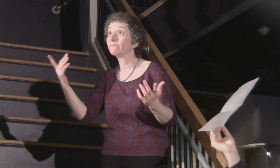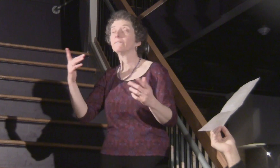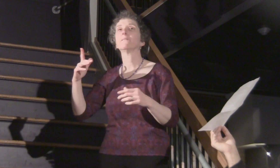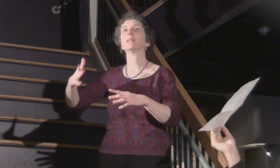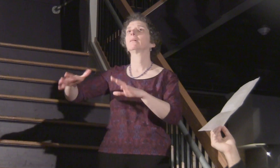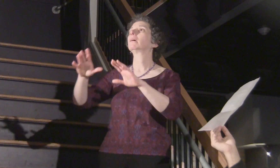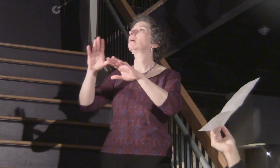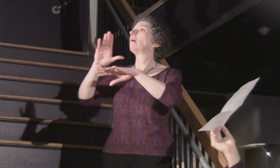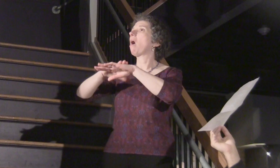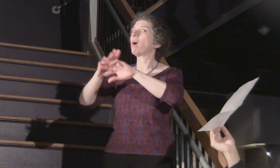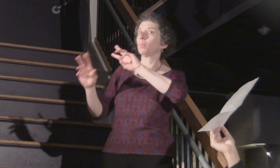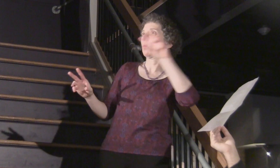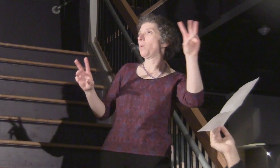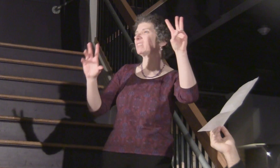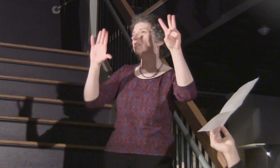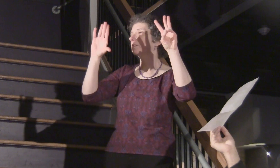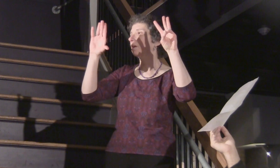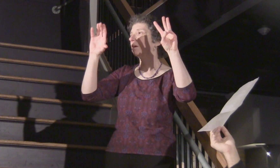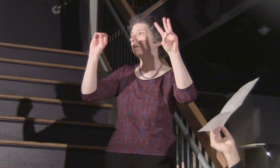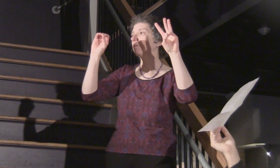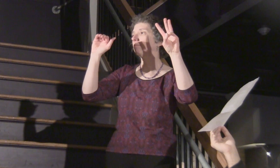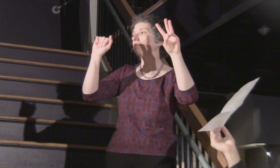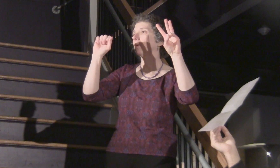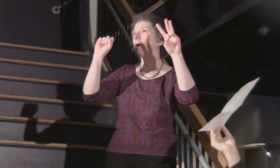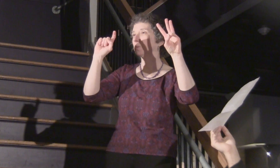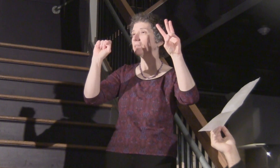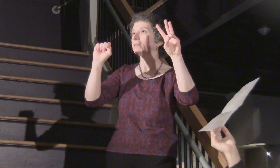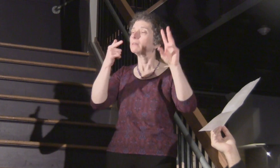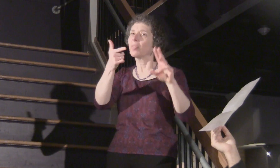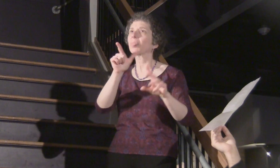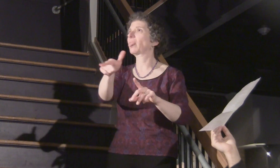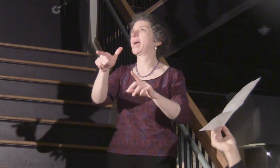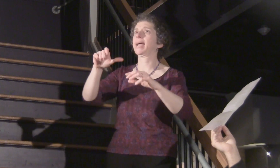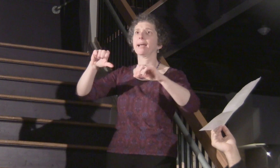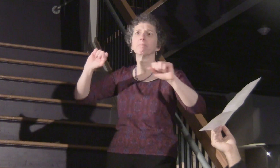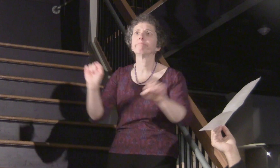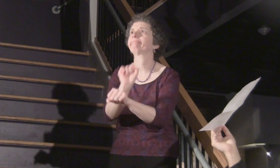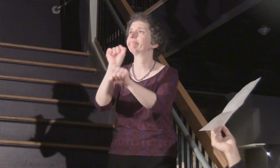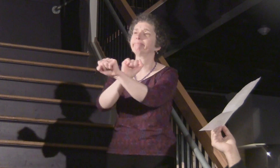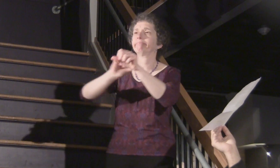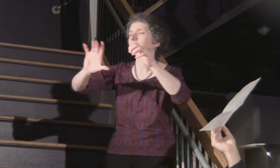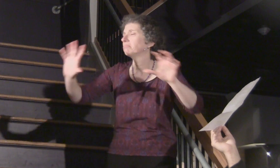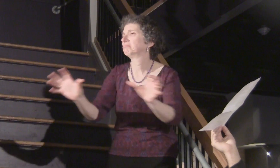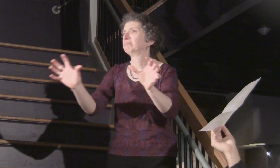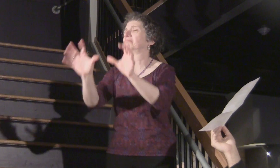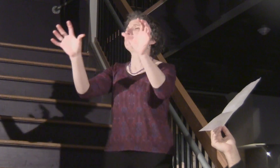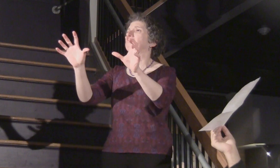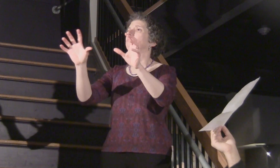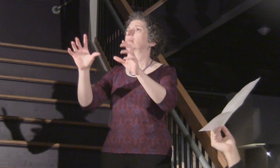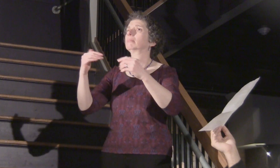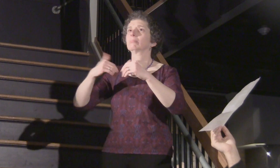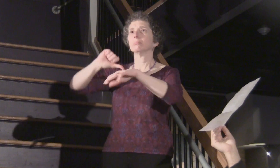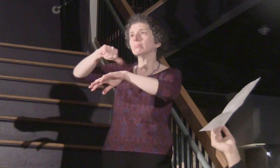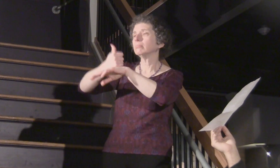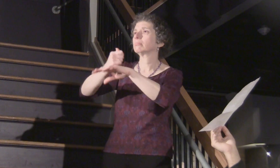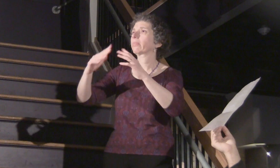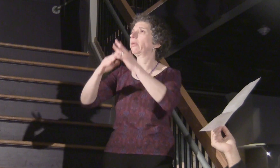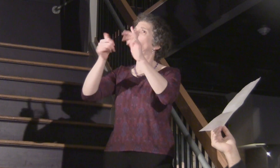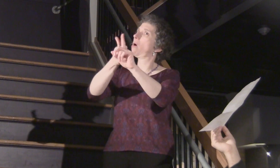they're Jewish and deaf, and they're on the West Coast. They really, you know, did a lot over there. They